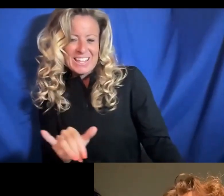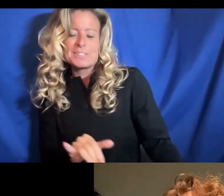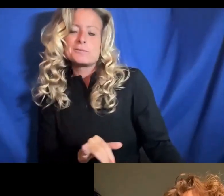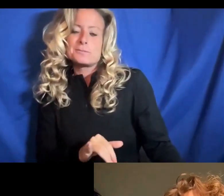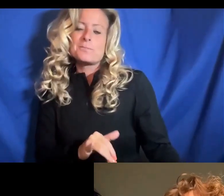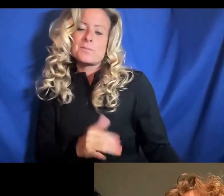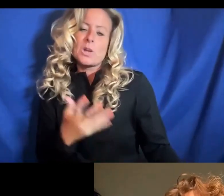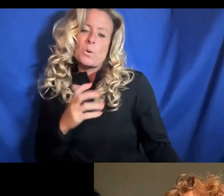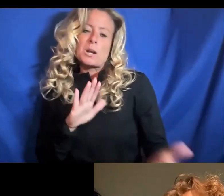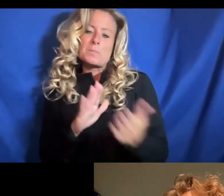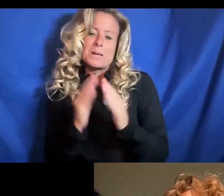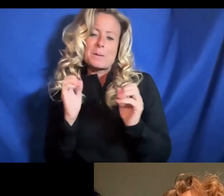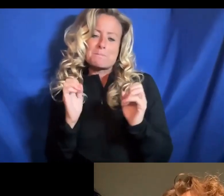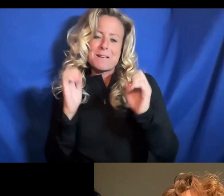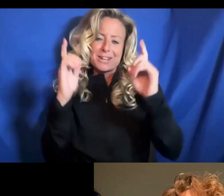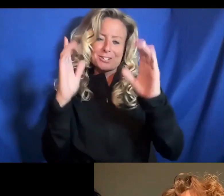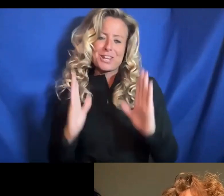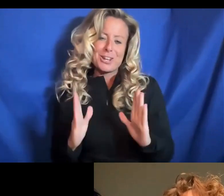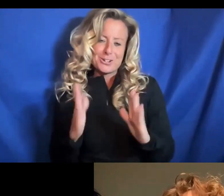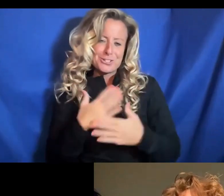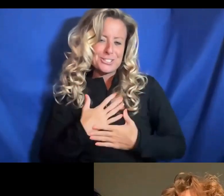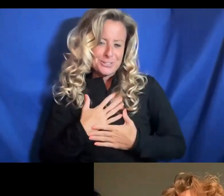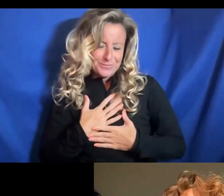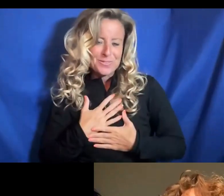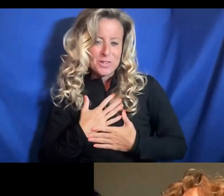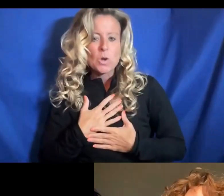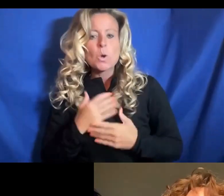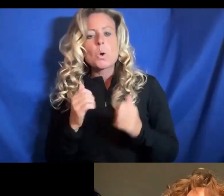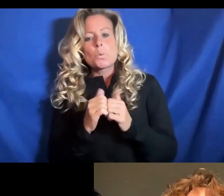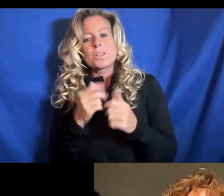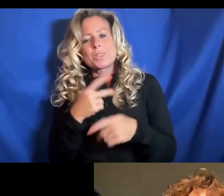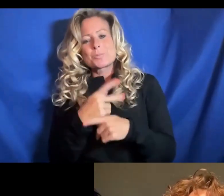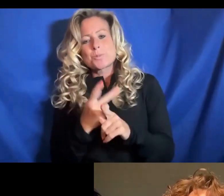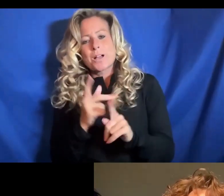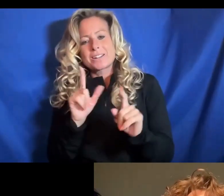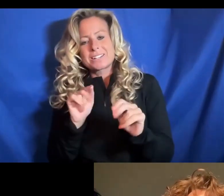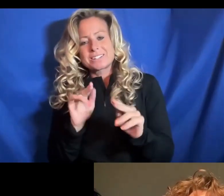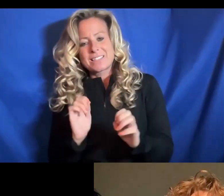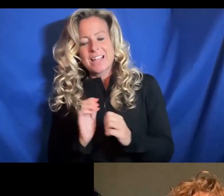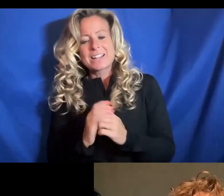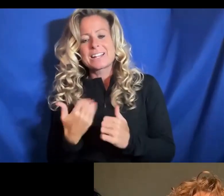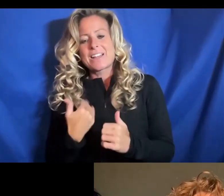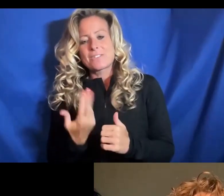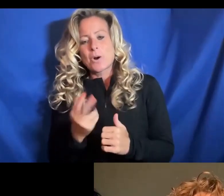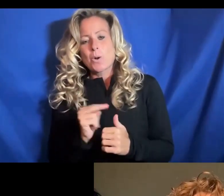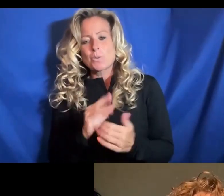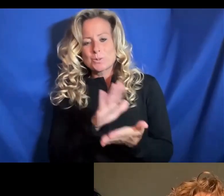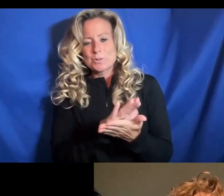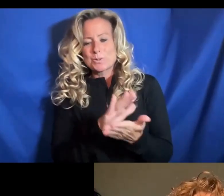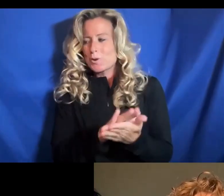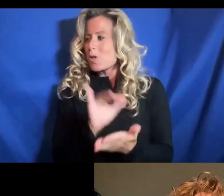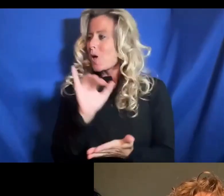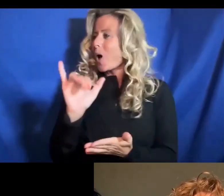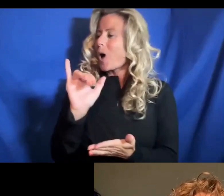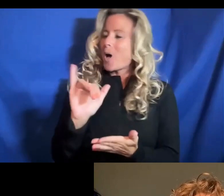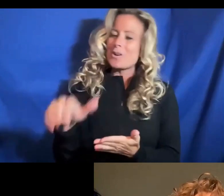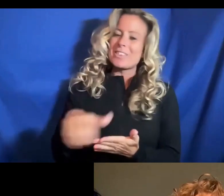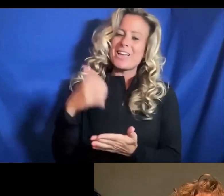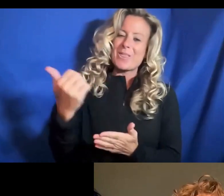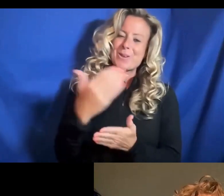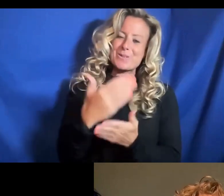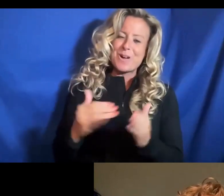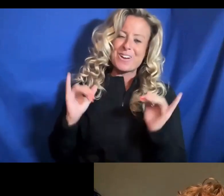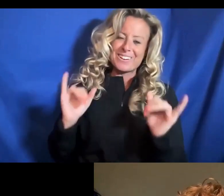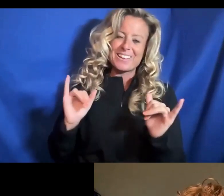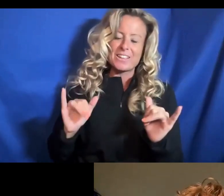be educators with that product line and Yeah, have our own yeah. school and things like that. I play the other side of it too. A